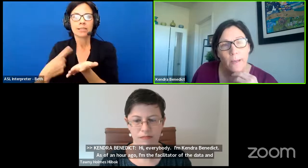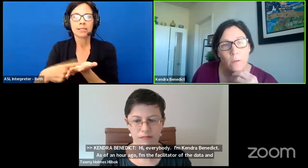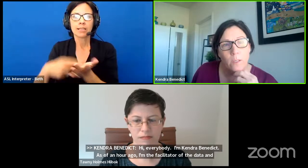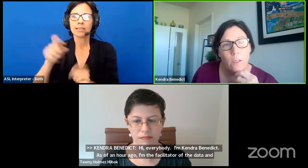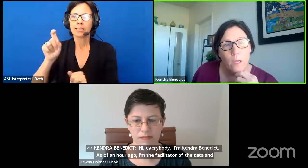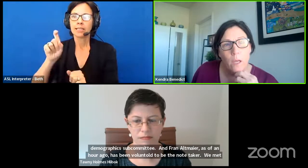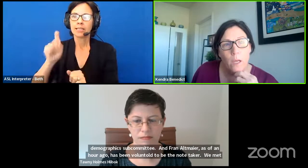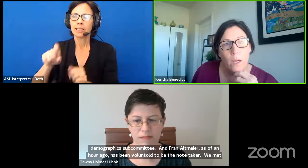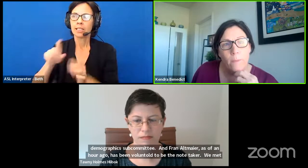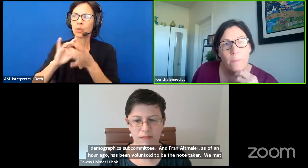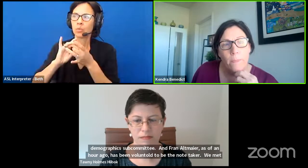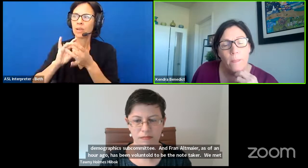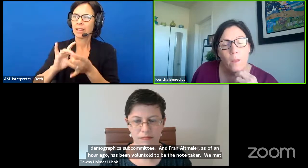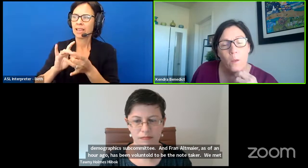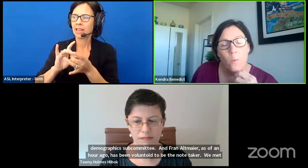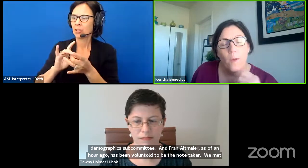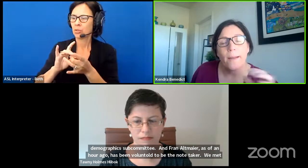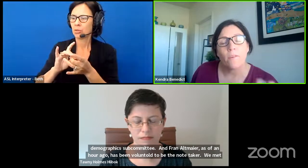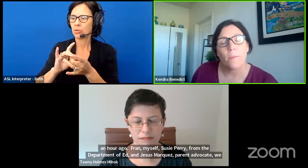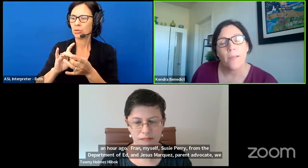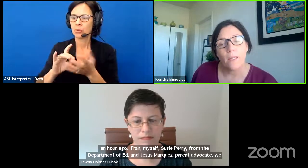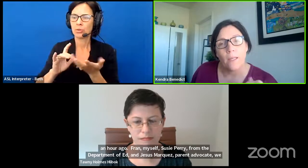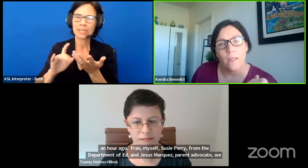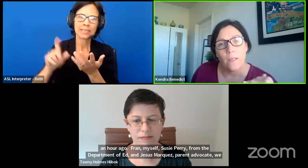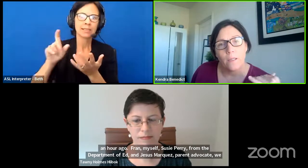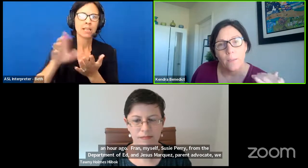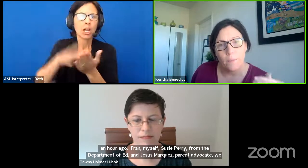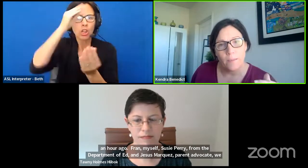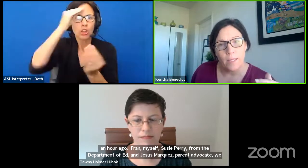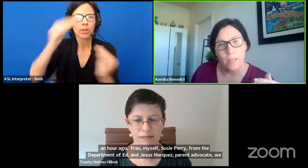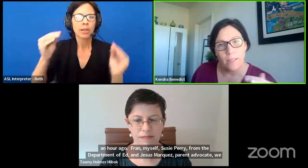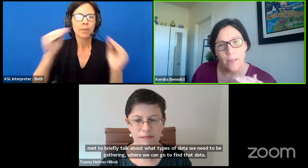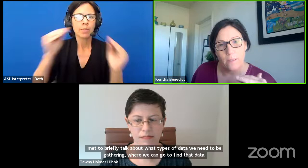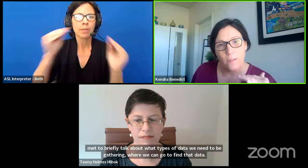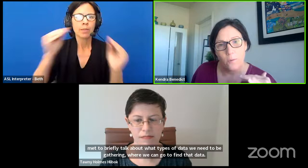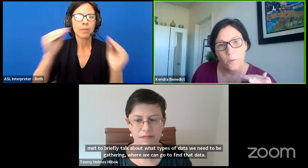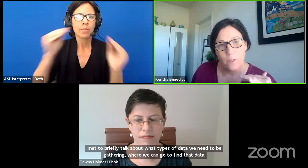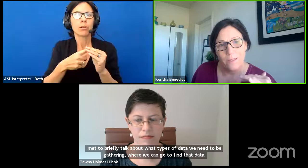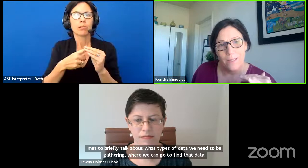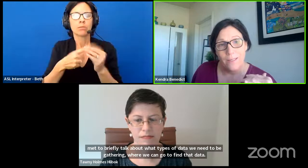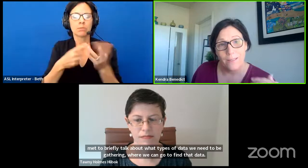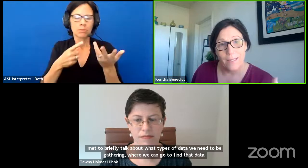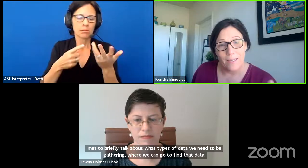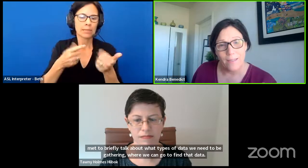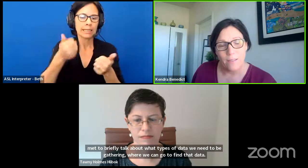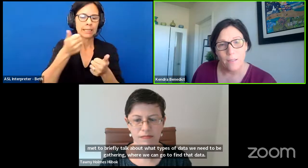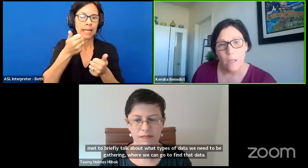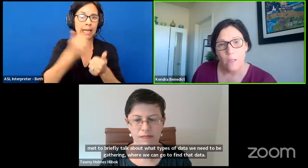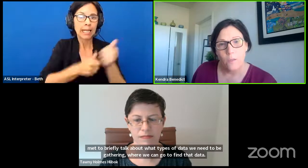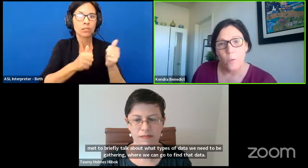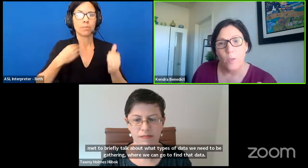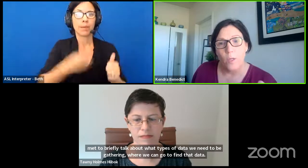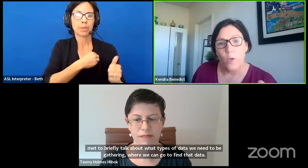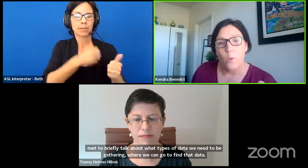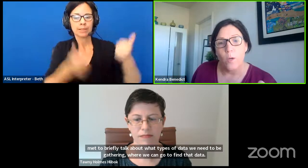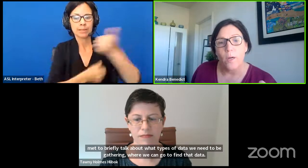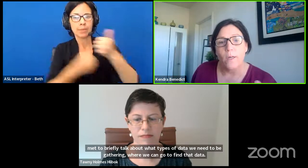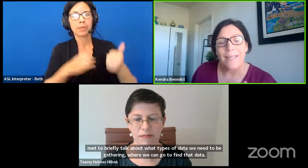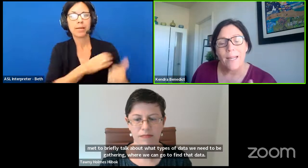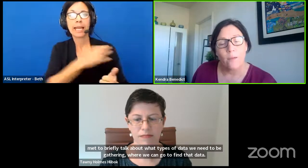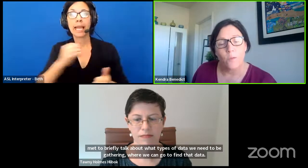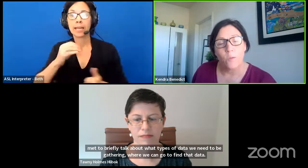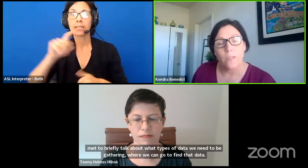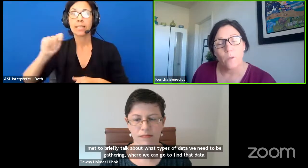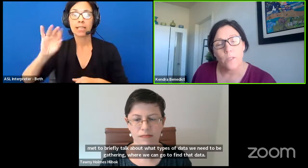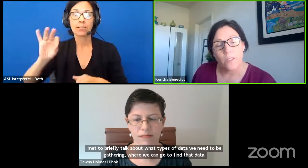more about what everybody in the subcommittee and task force does, so we know what